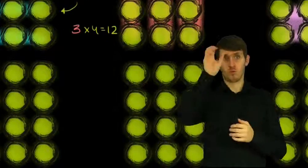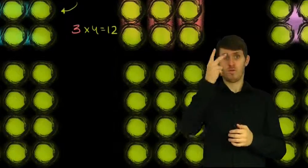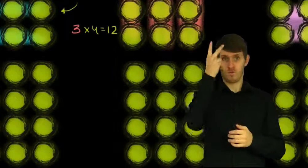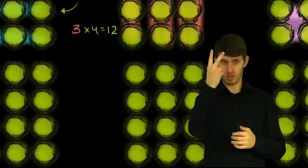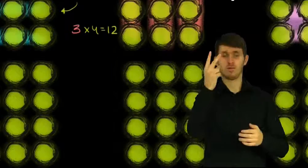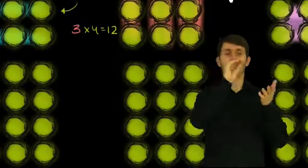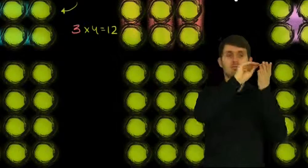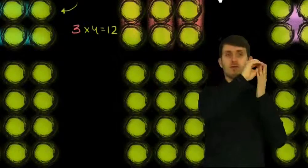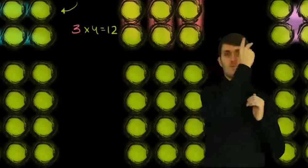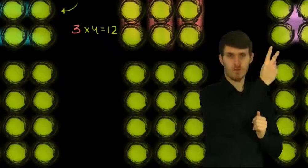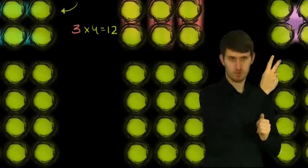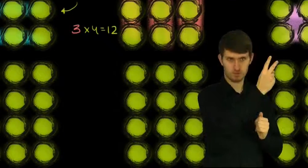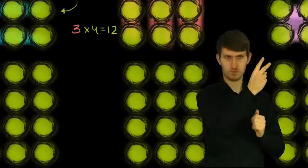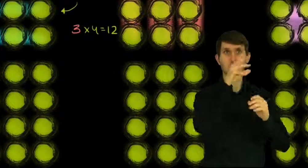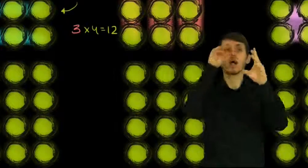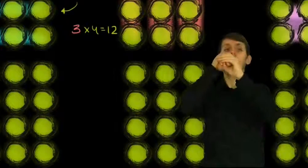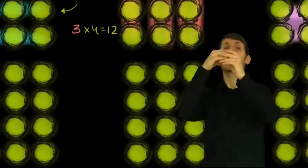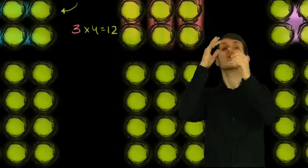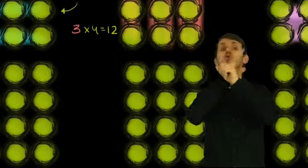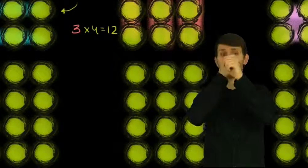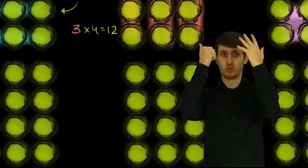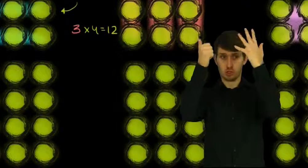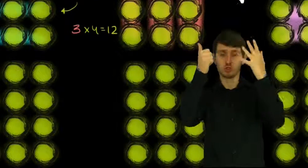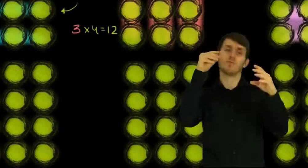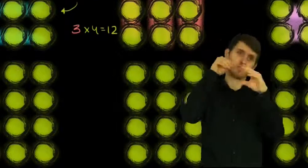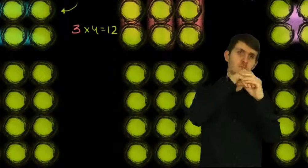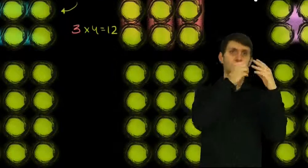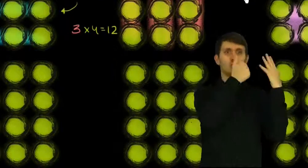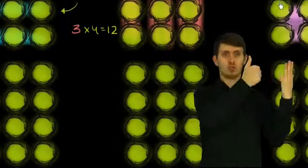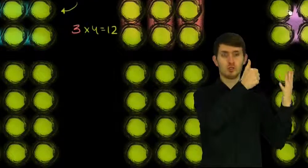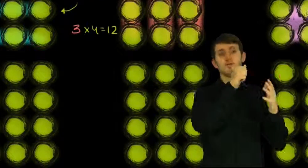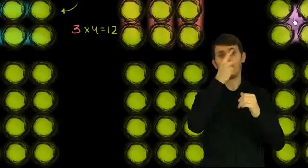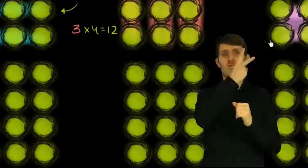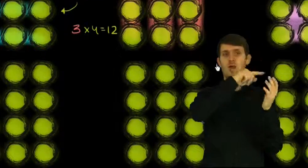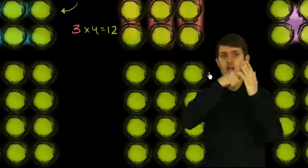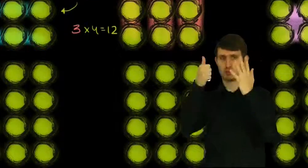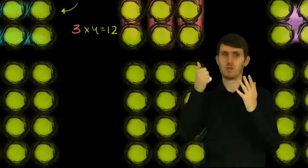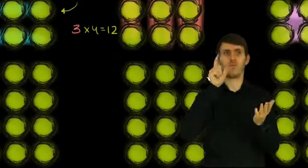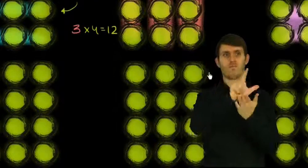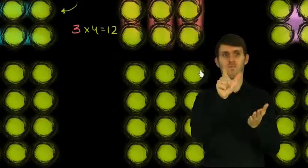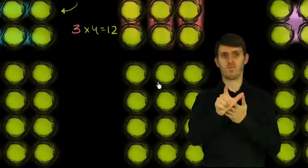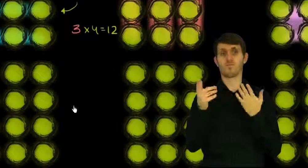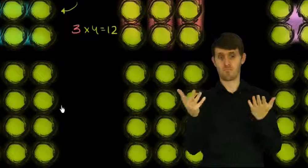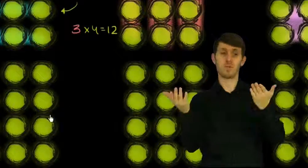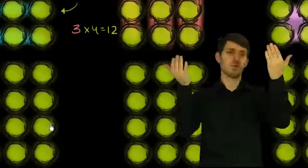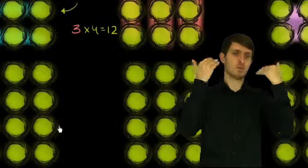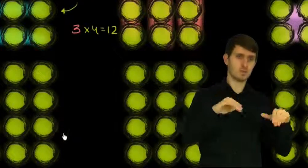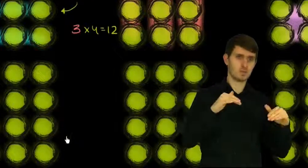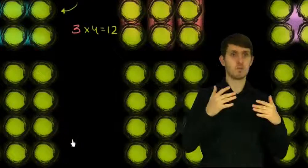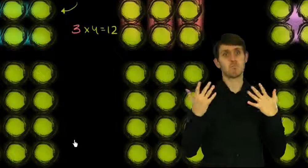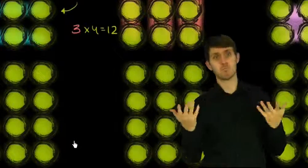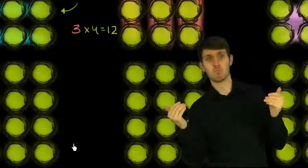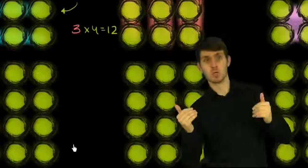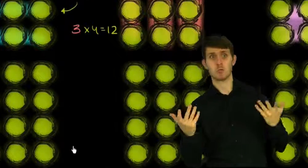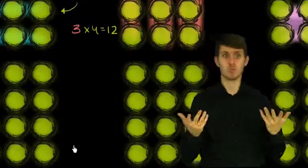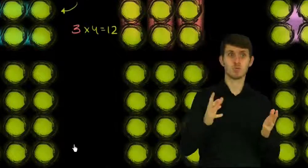this as 2 times 6. 2 times 6 will also get us a 12. Well, what about viewing it as